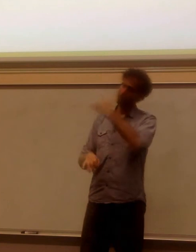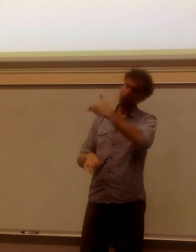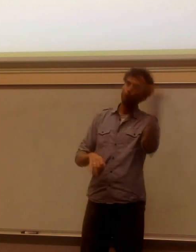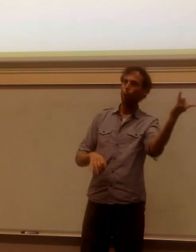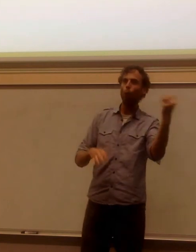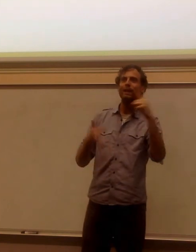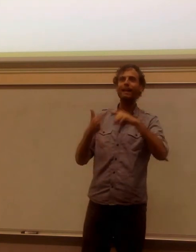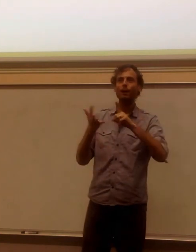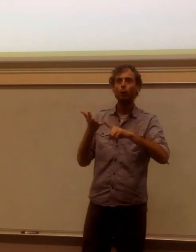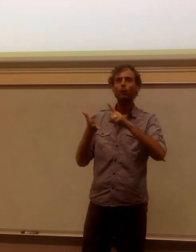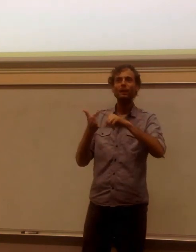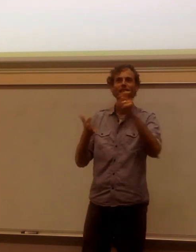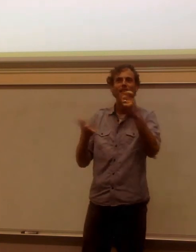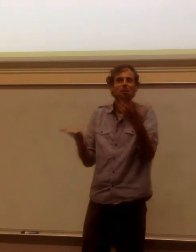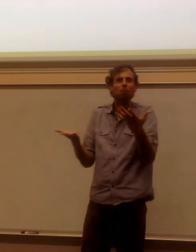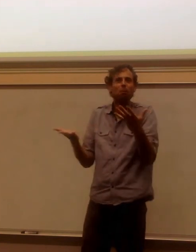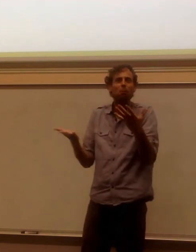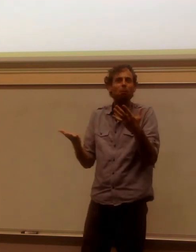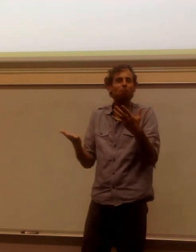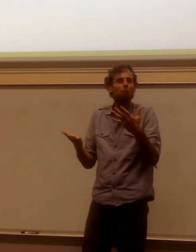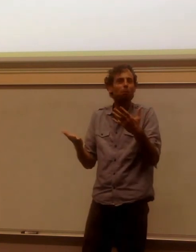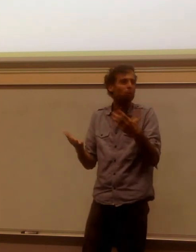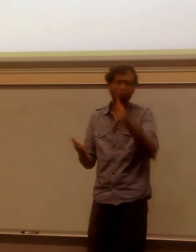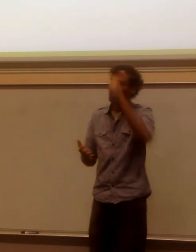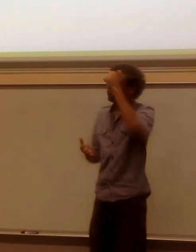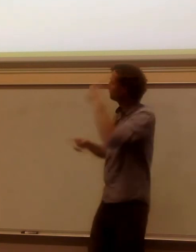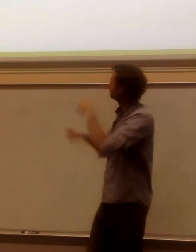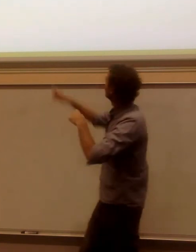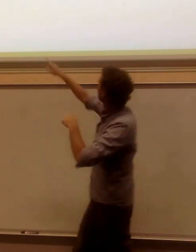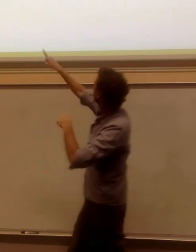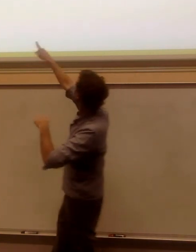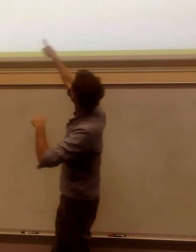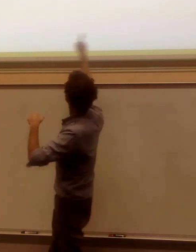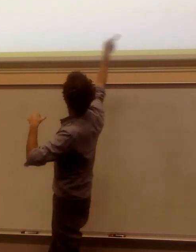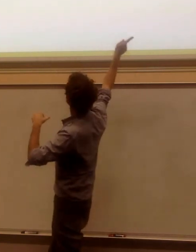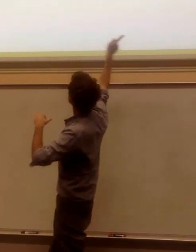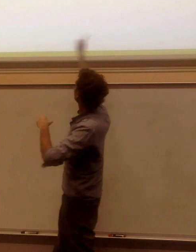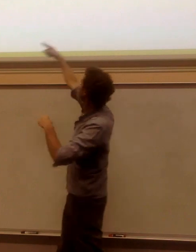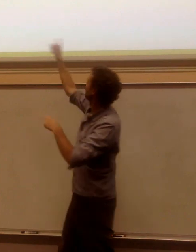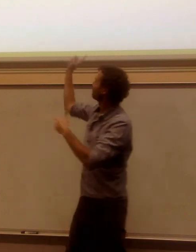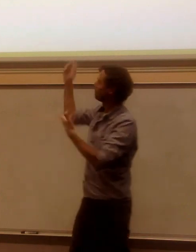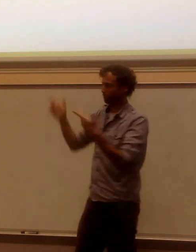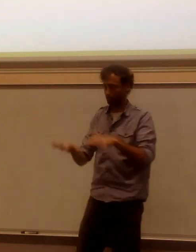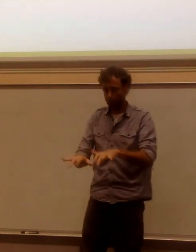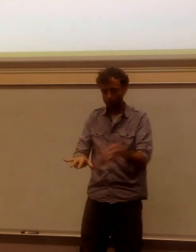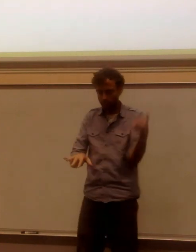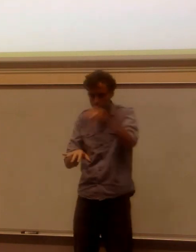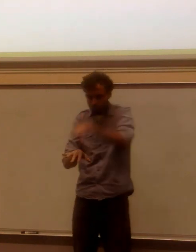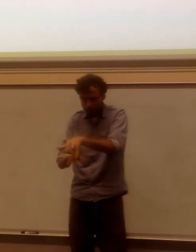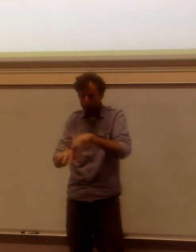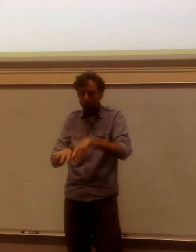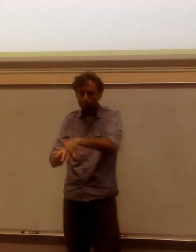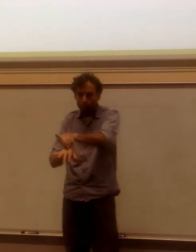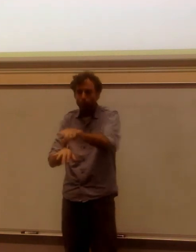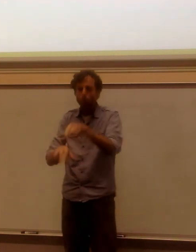services. Many of you will be familiar with text relay services. So some people might question why text relay services